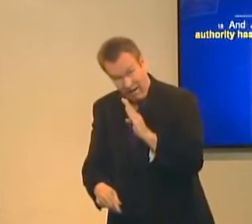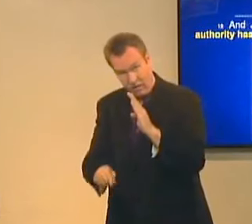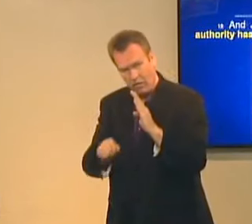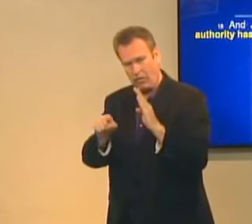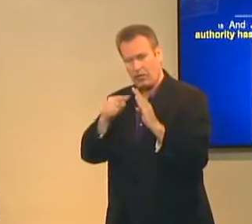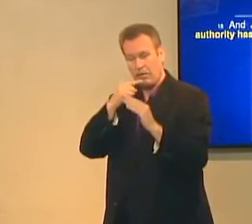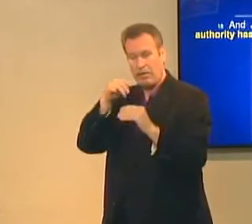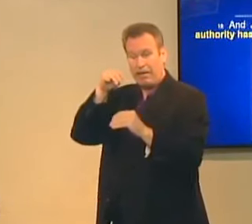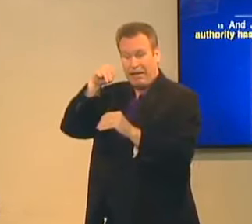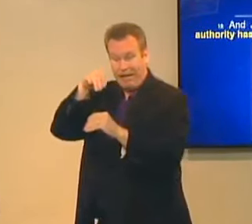begotten Son